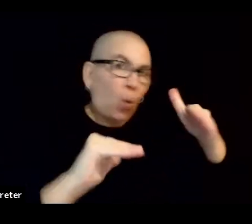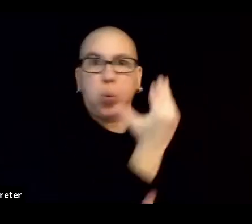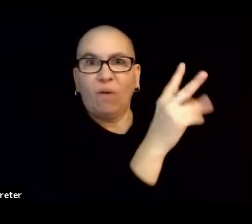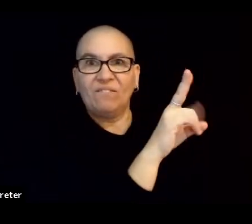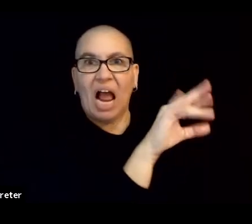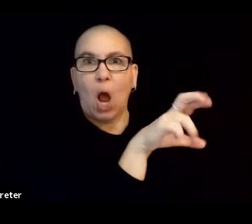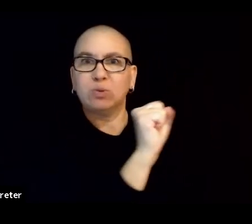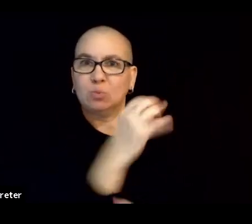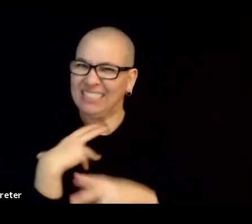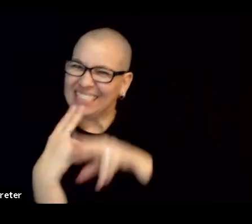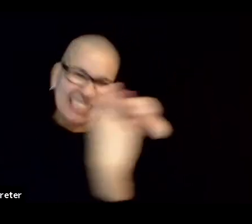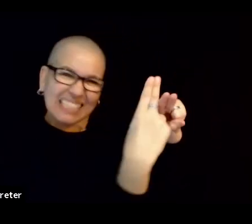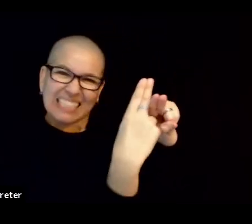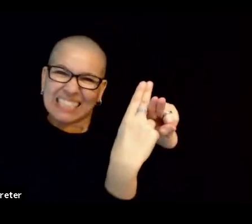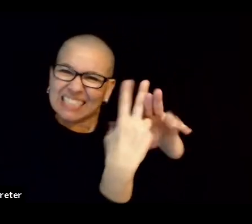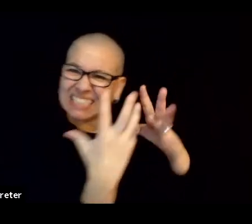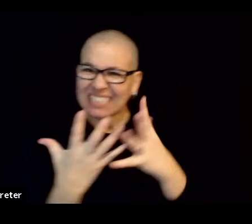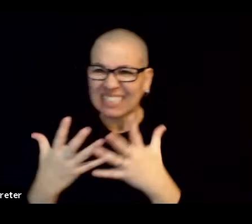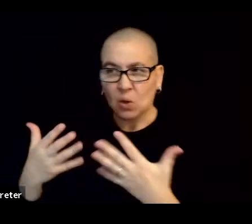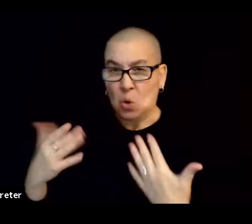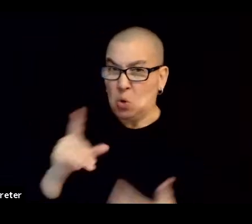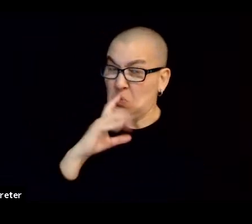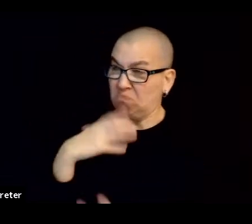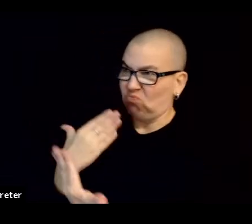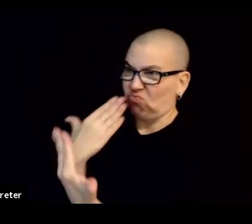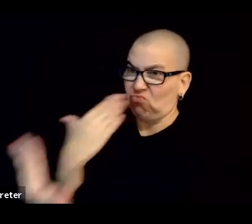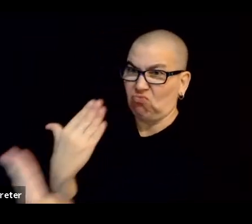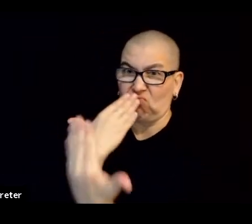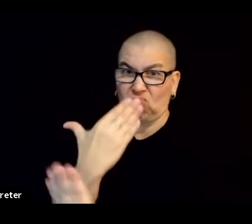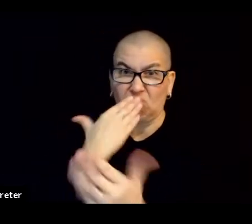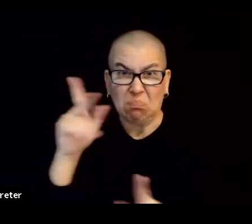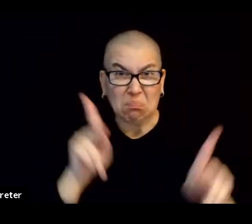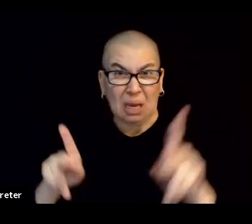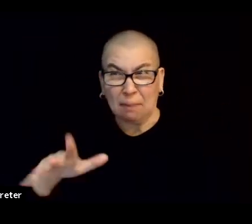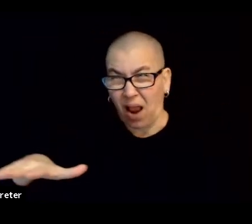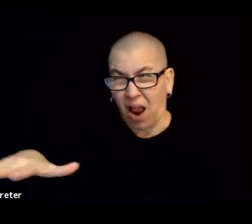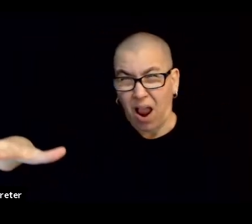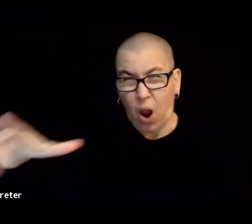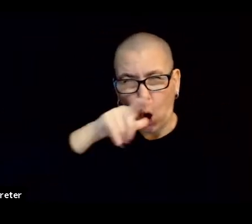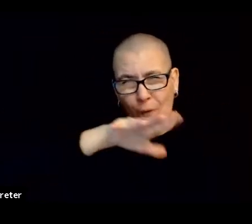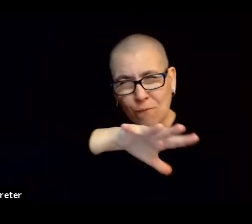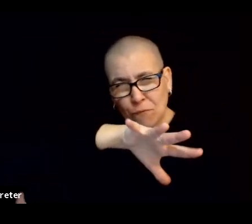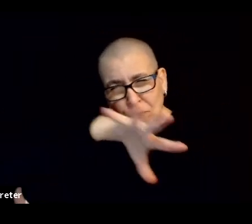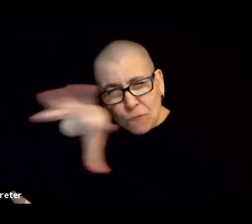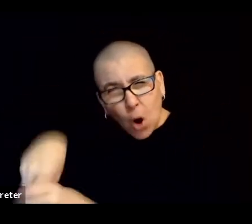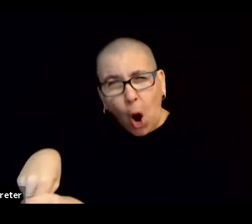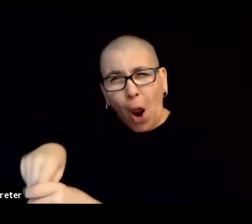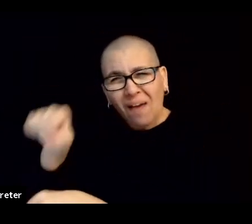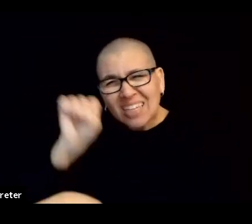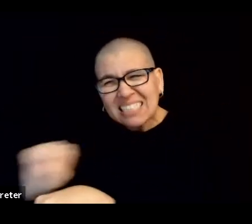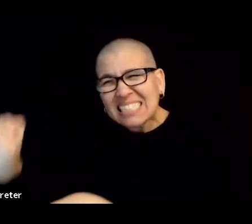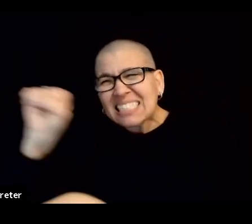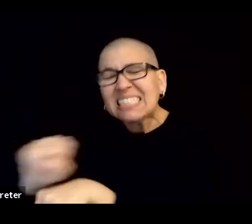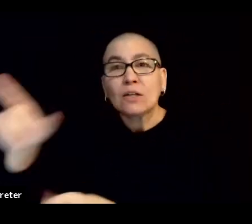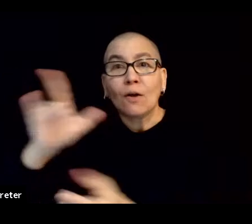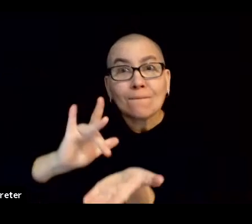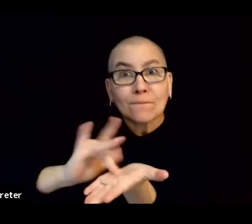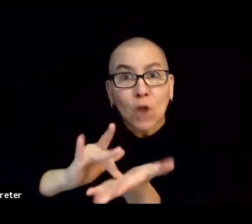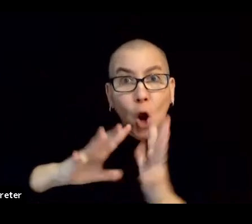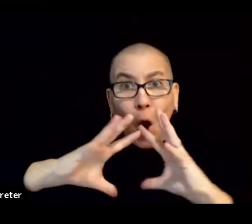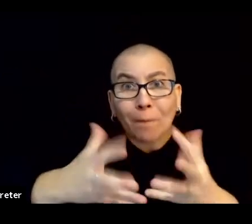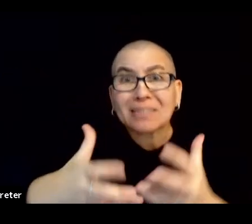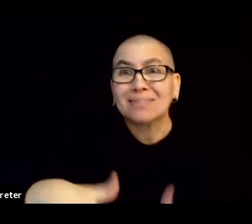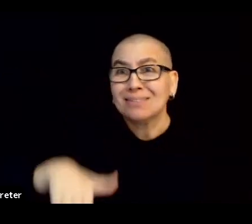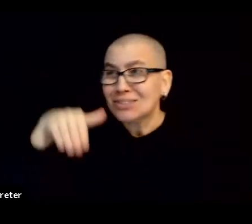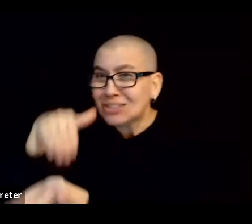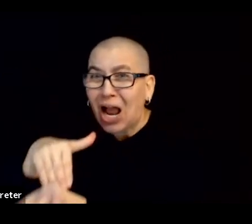delivery partners, and our community partners who are going to help us get the word out and get this vaccine administered to make the most impact